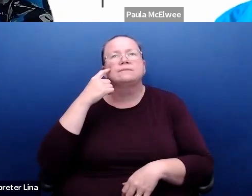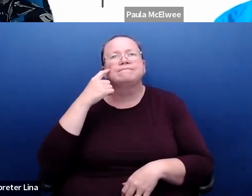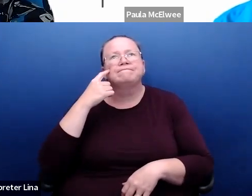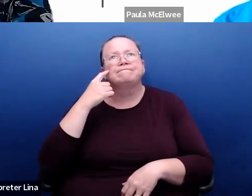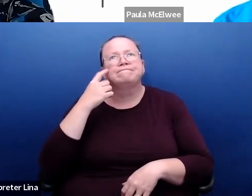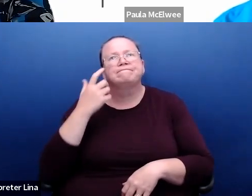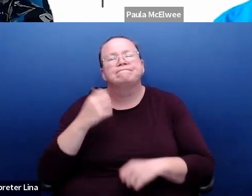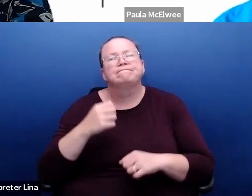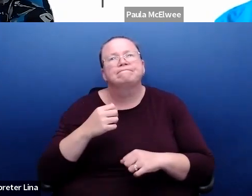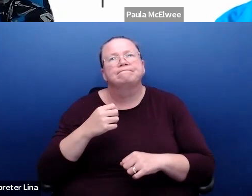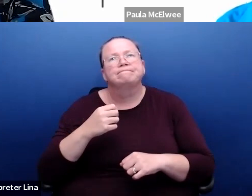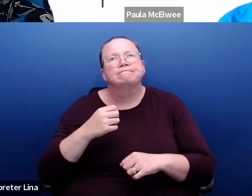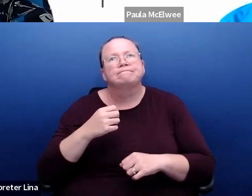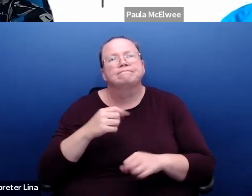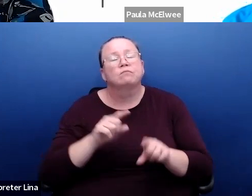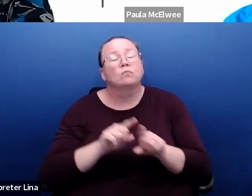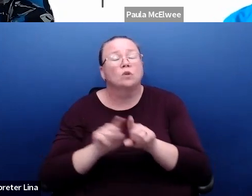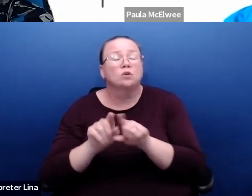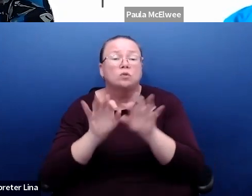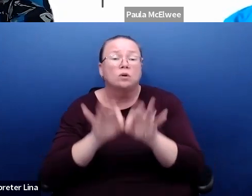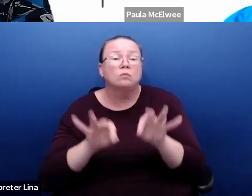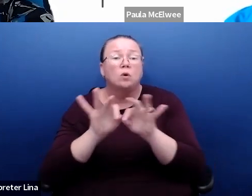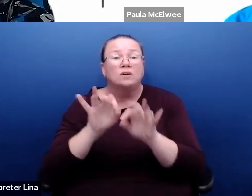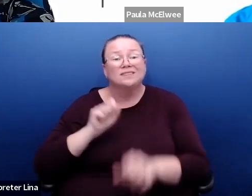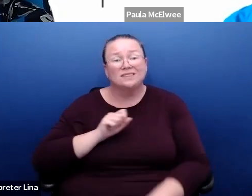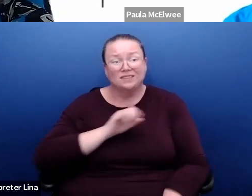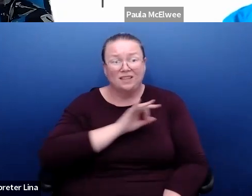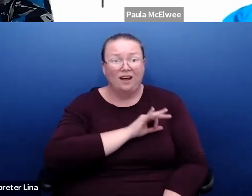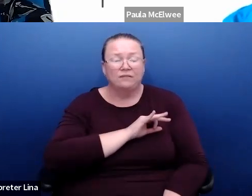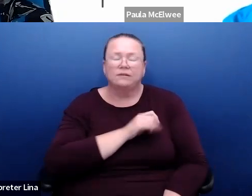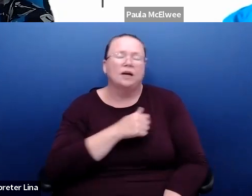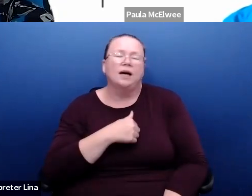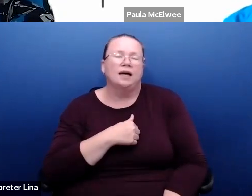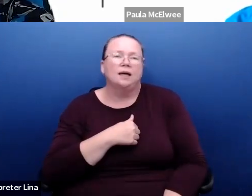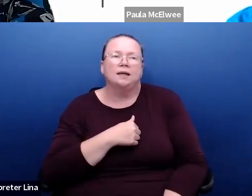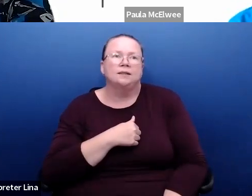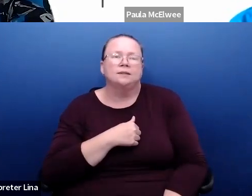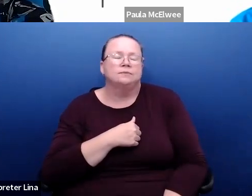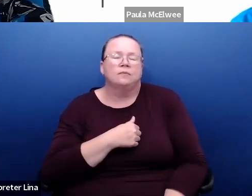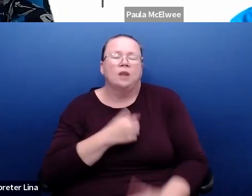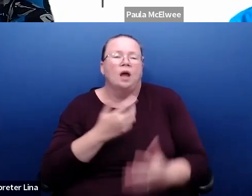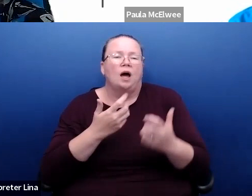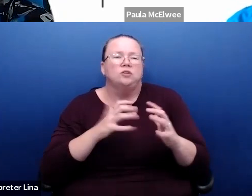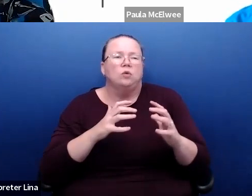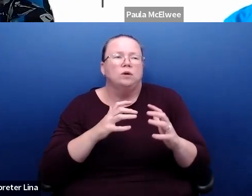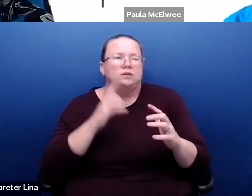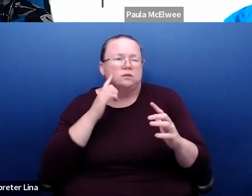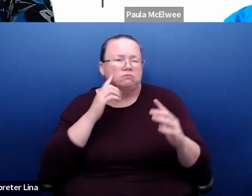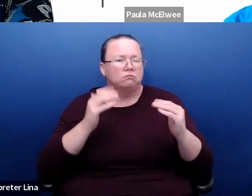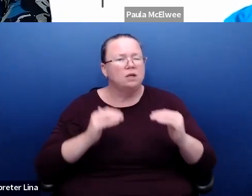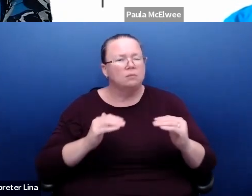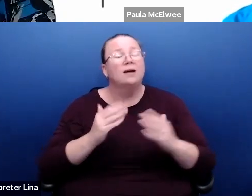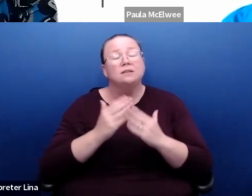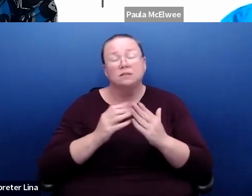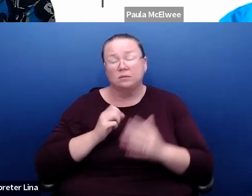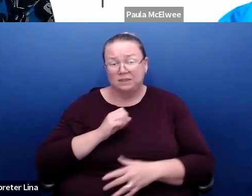I think it's also important for staff, and I don't want to minimize this because I have had staff